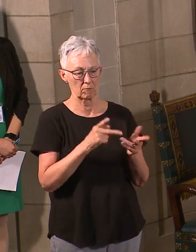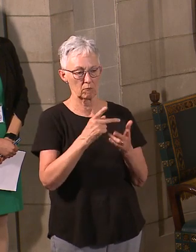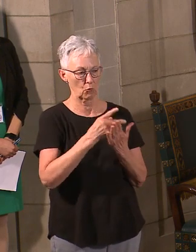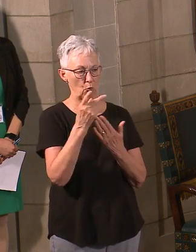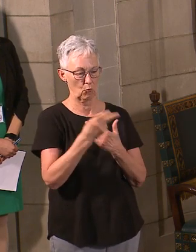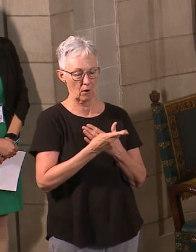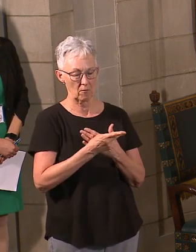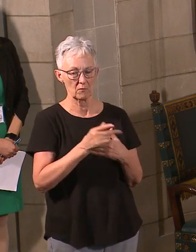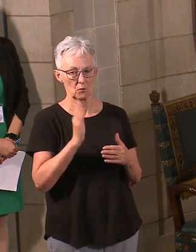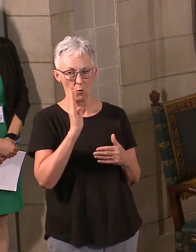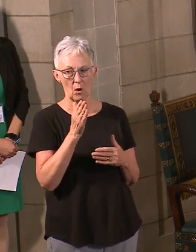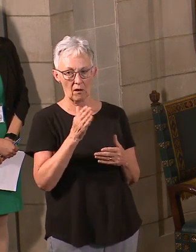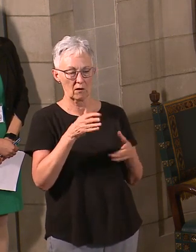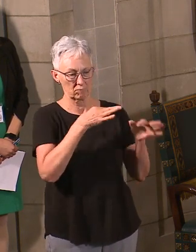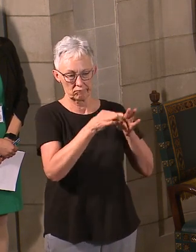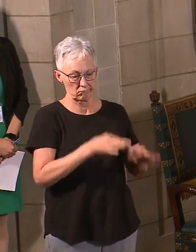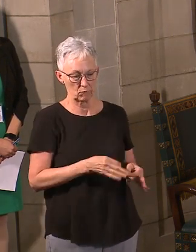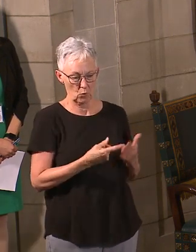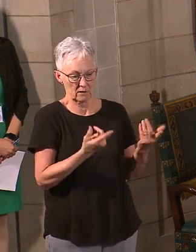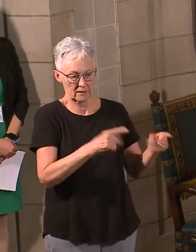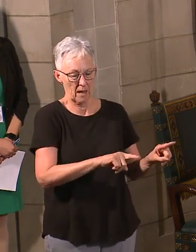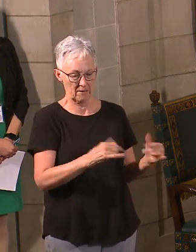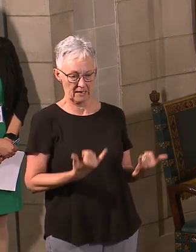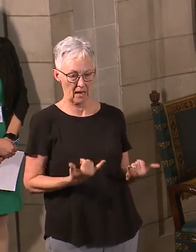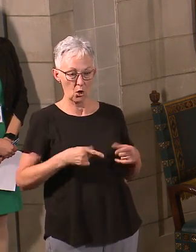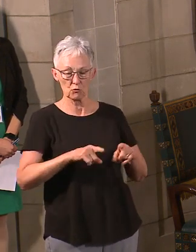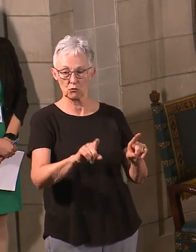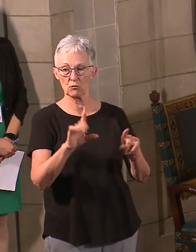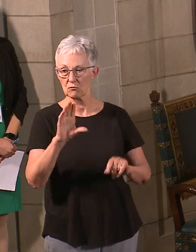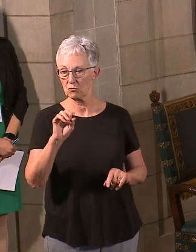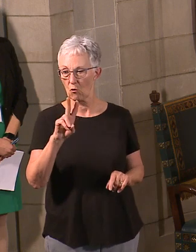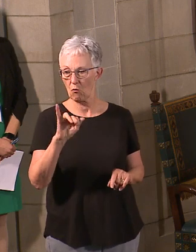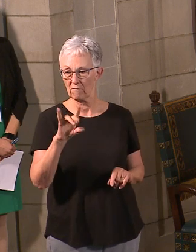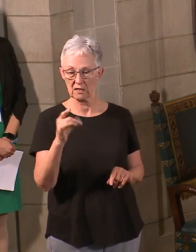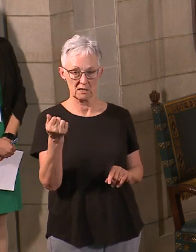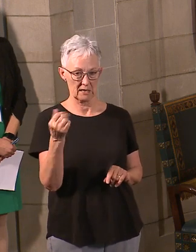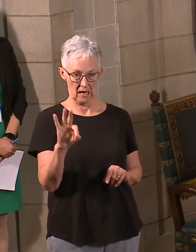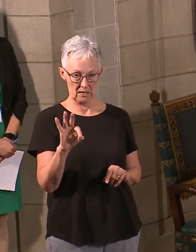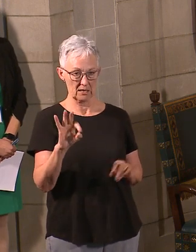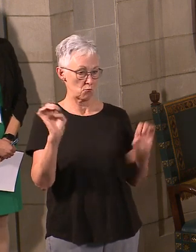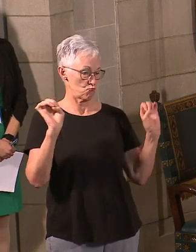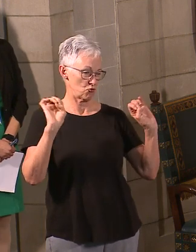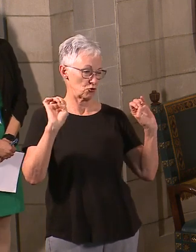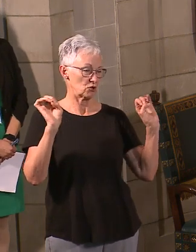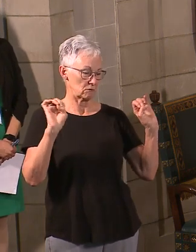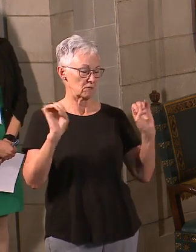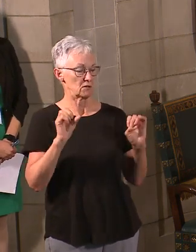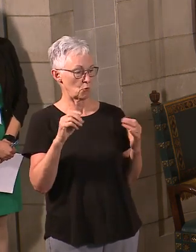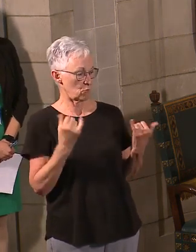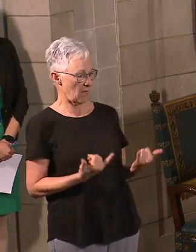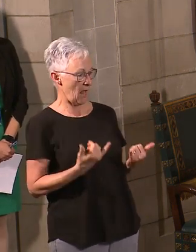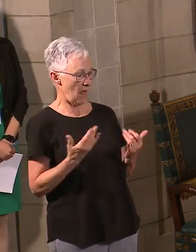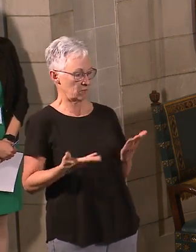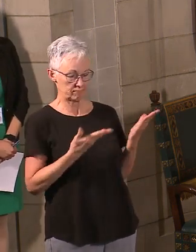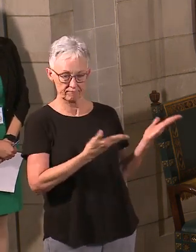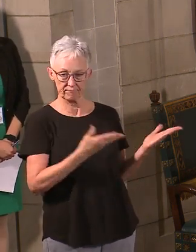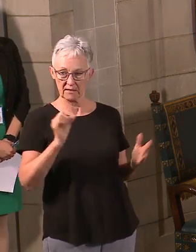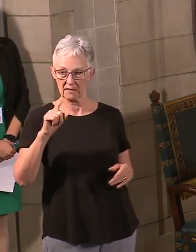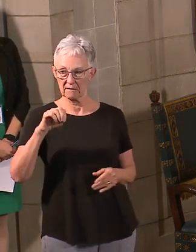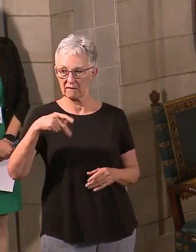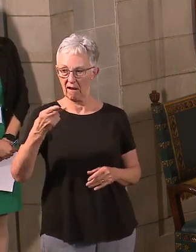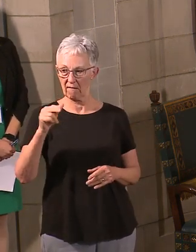through this time when we've got a public health emergency. And so with that, I'm going to go ahead and call up Stephanie Beasley, who's going to come and talk a little bit more about child